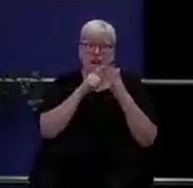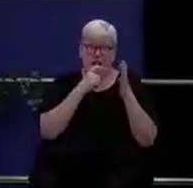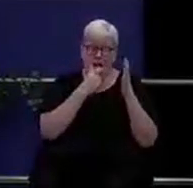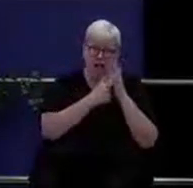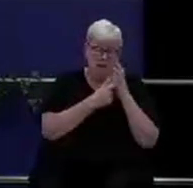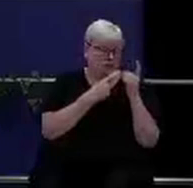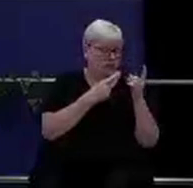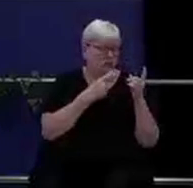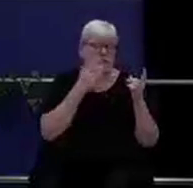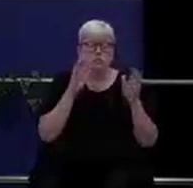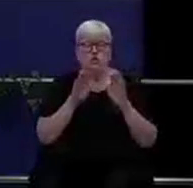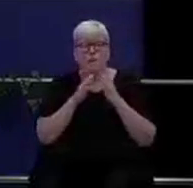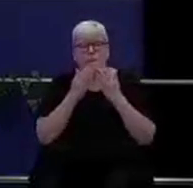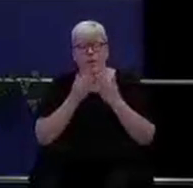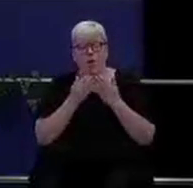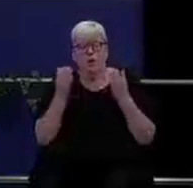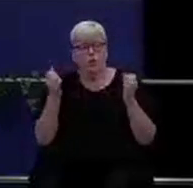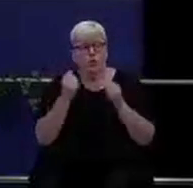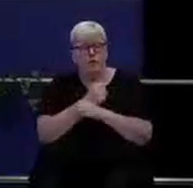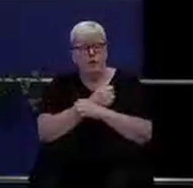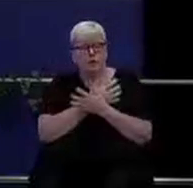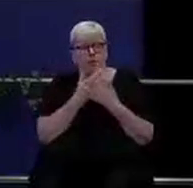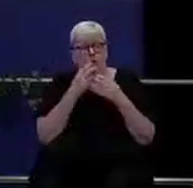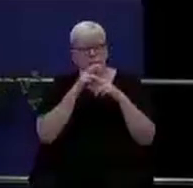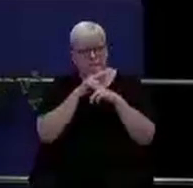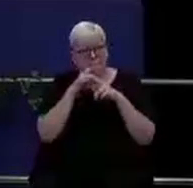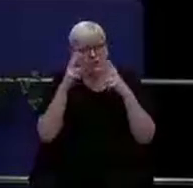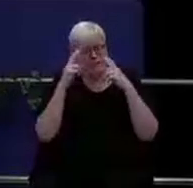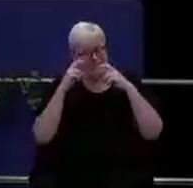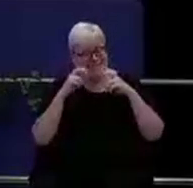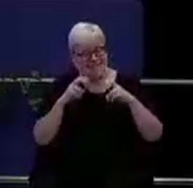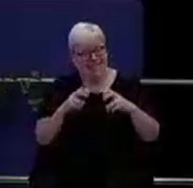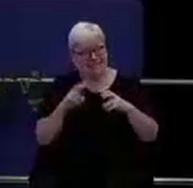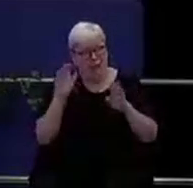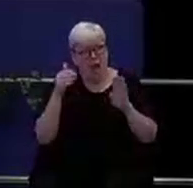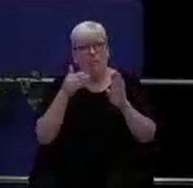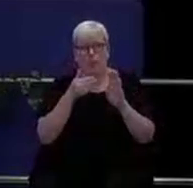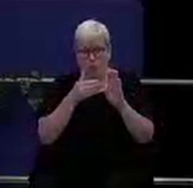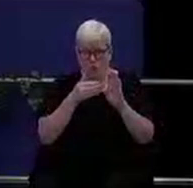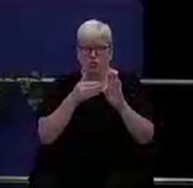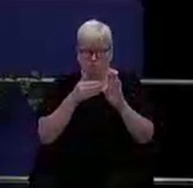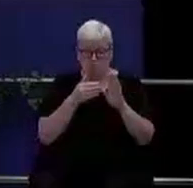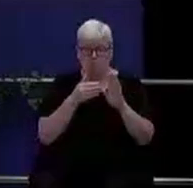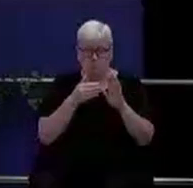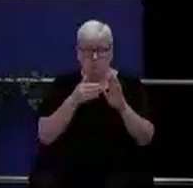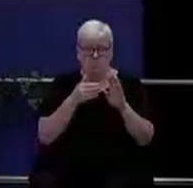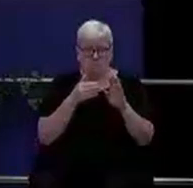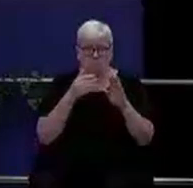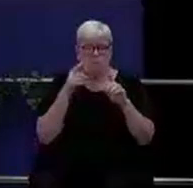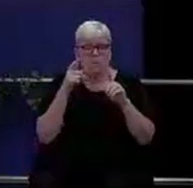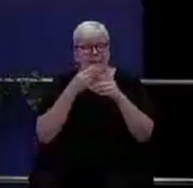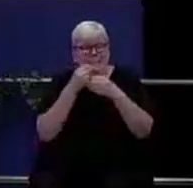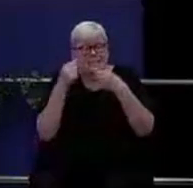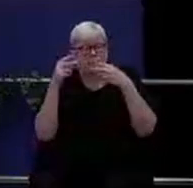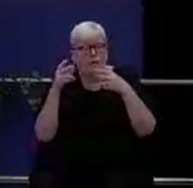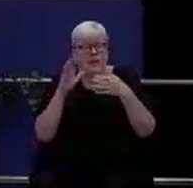book, you've sort of done a much more visibly research-oriented approach. Yeah. And in some ways, because